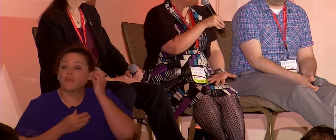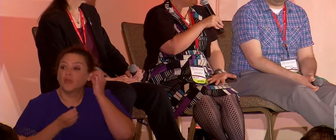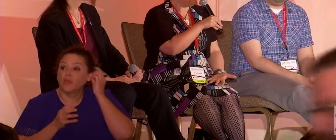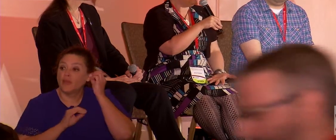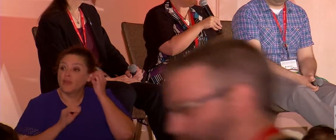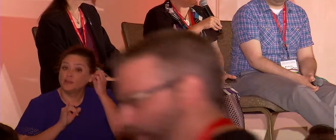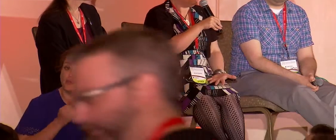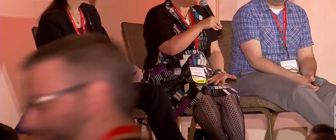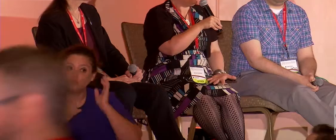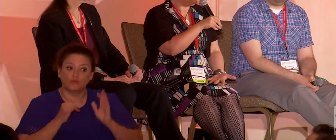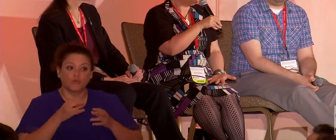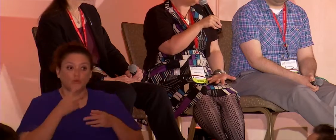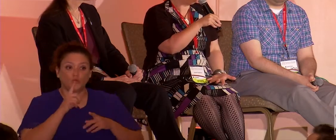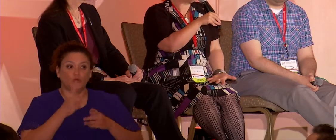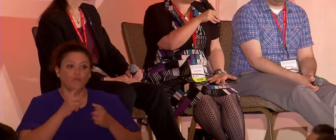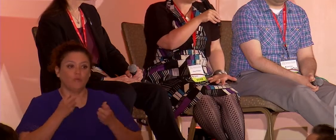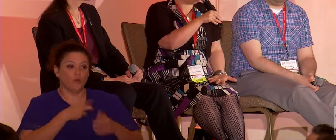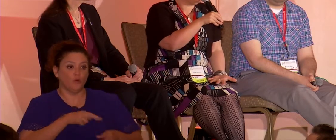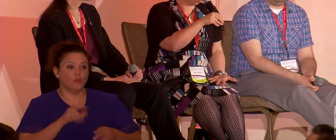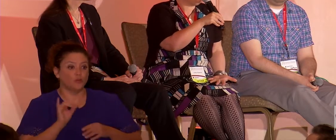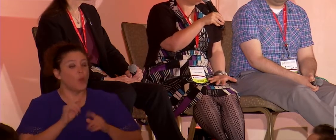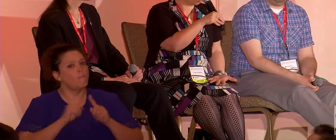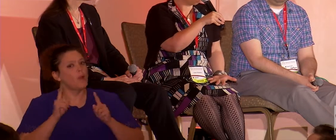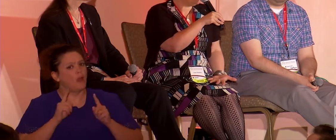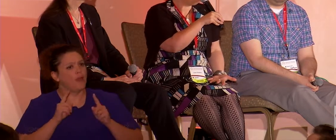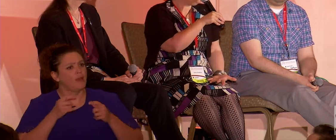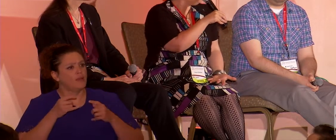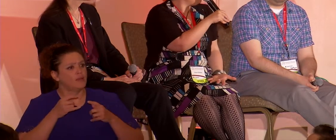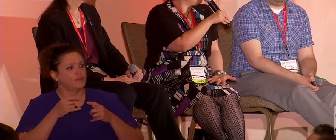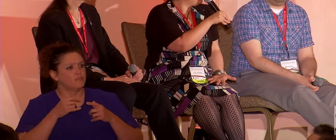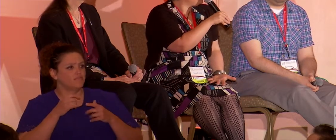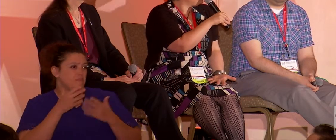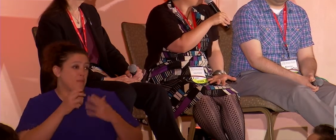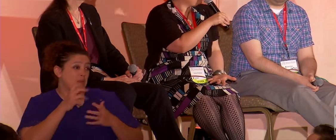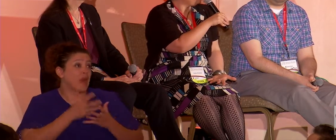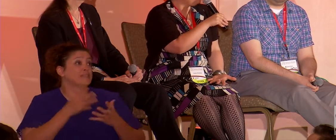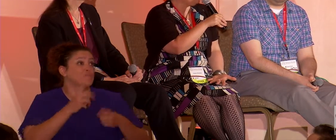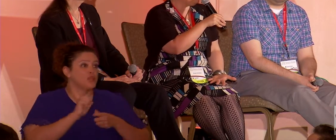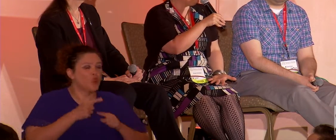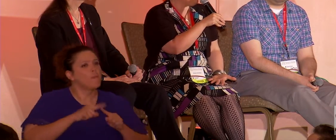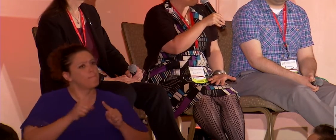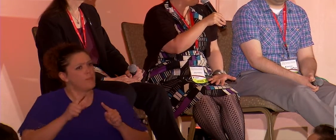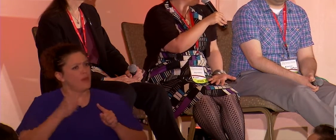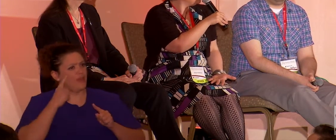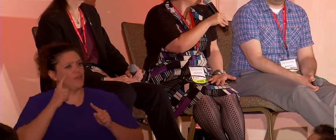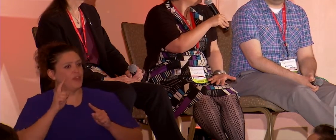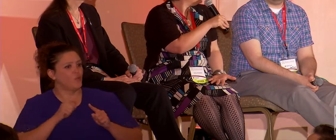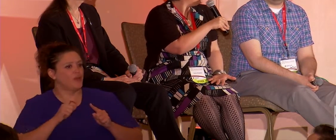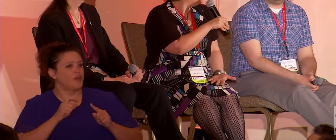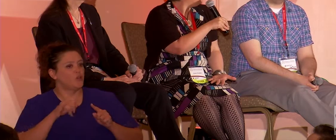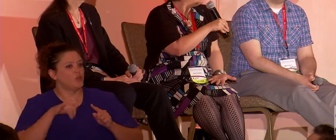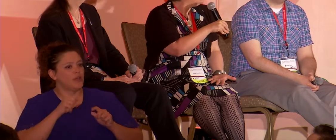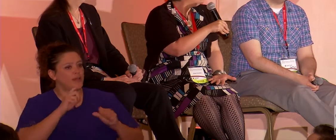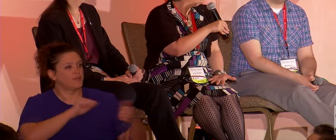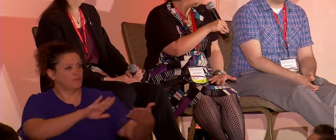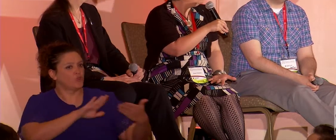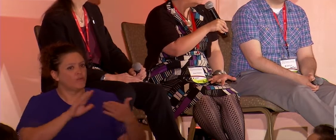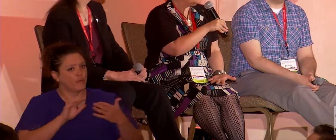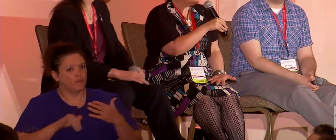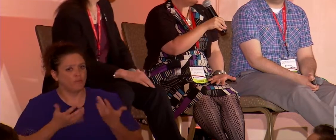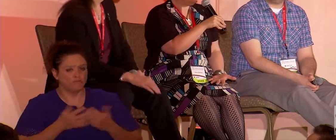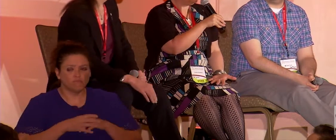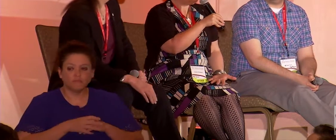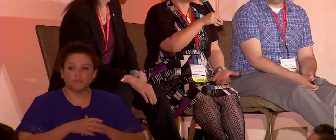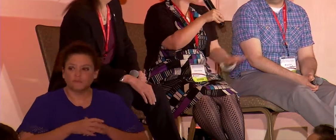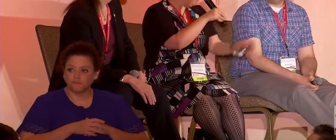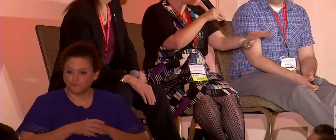well. Does it do as much harm? No, of course not. But I think that it's legitimate to push back on it. It gives cover. You think it gives